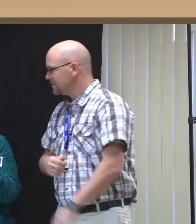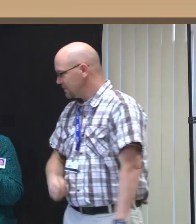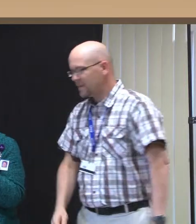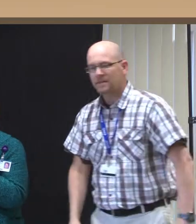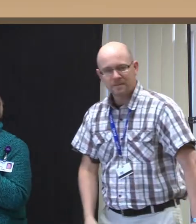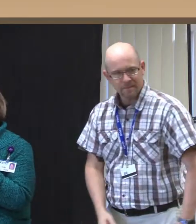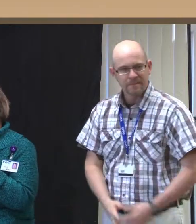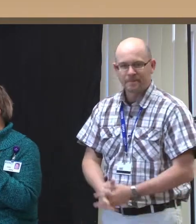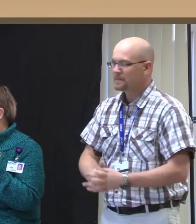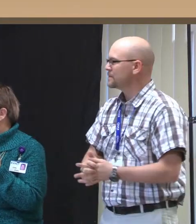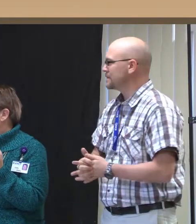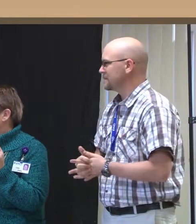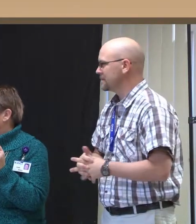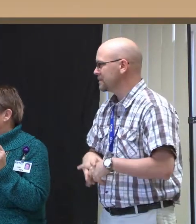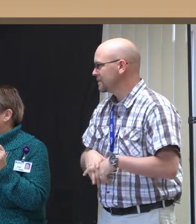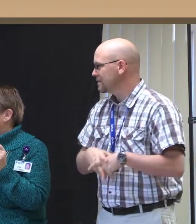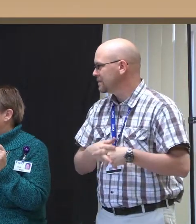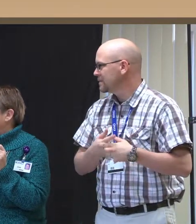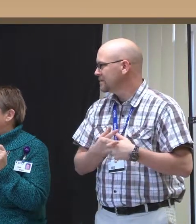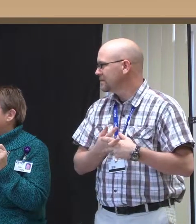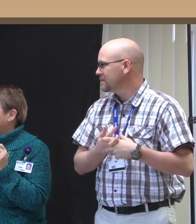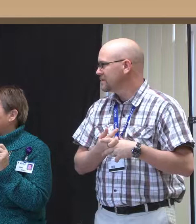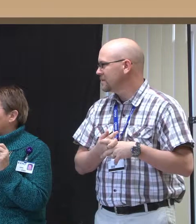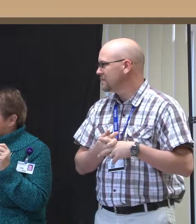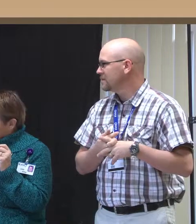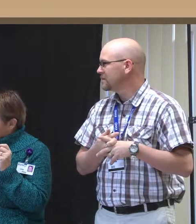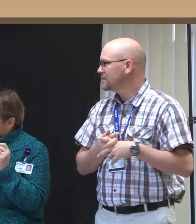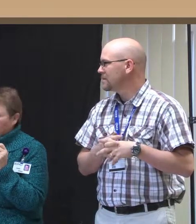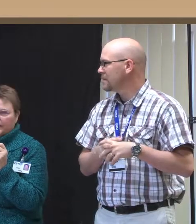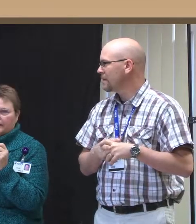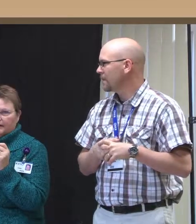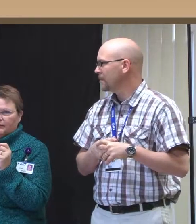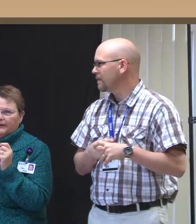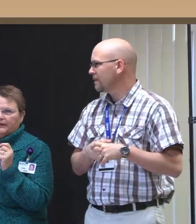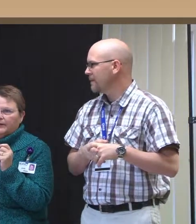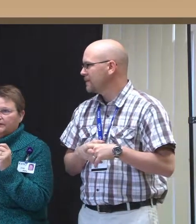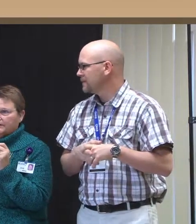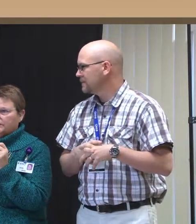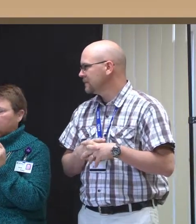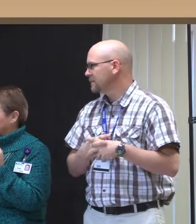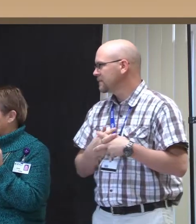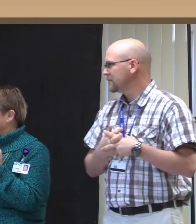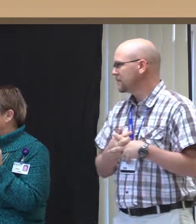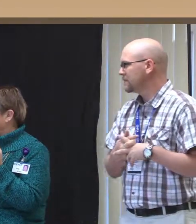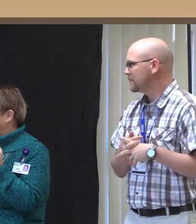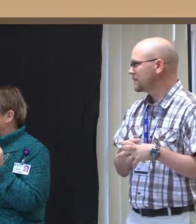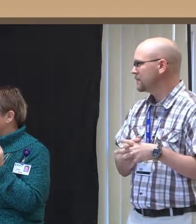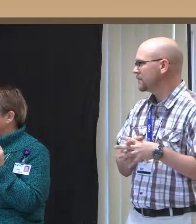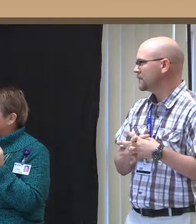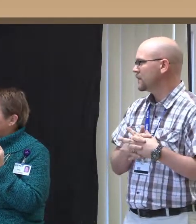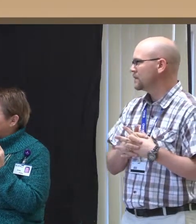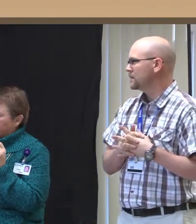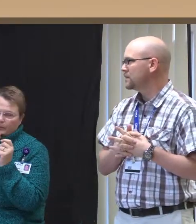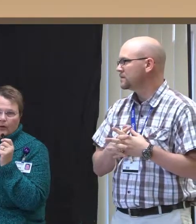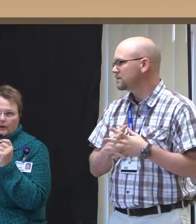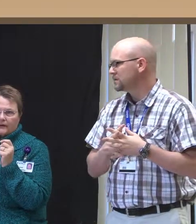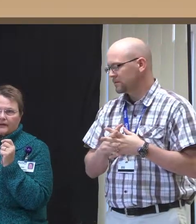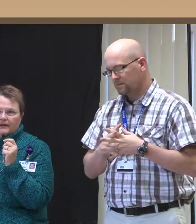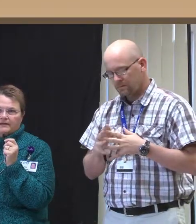staff. Um, I only just put a little bit about the stroke scale because some of the most important things,